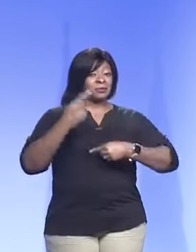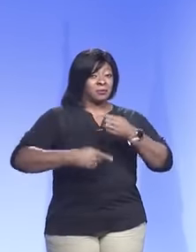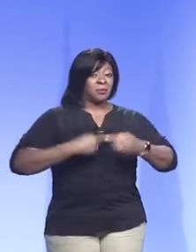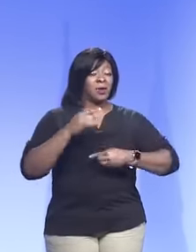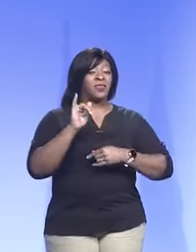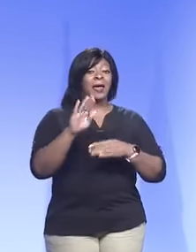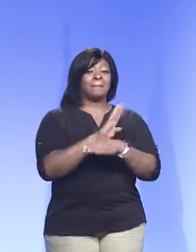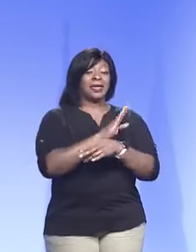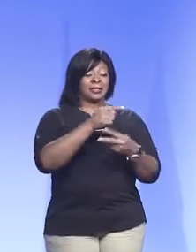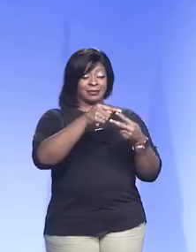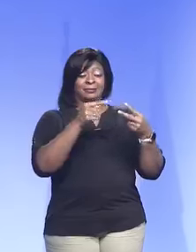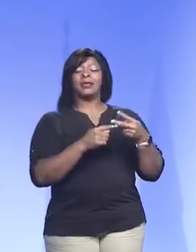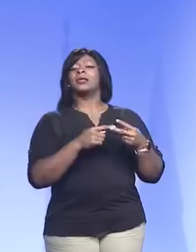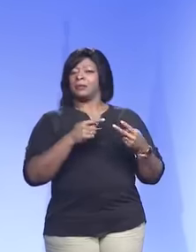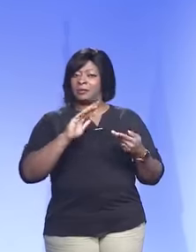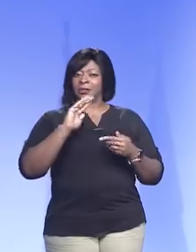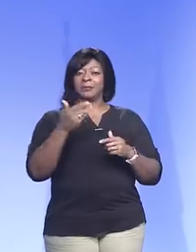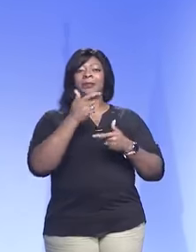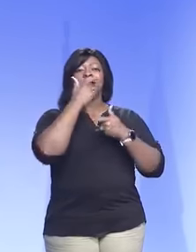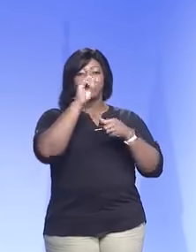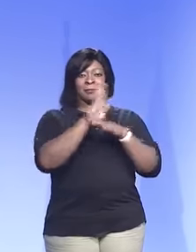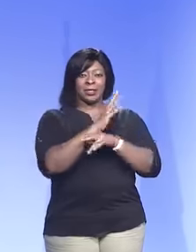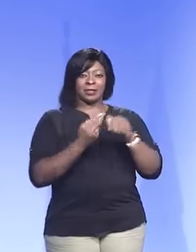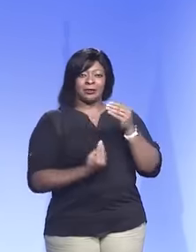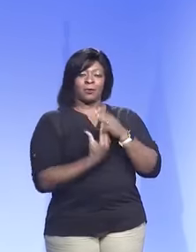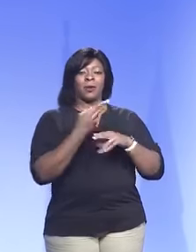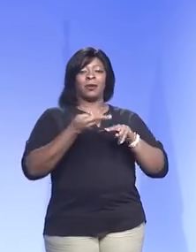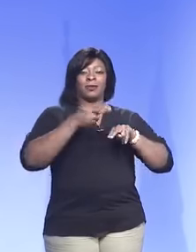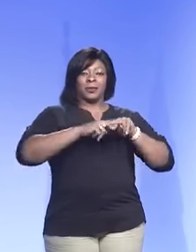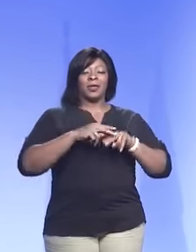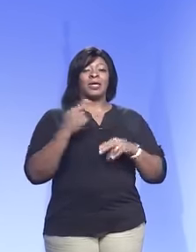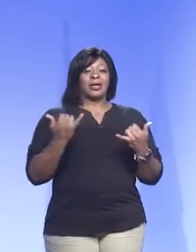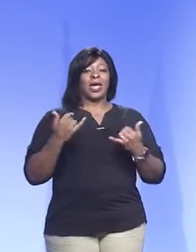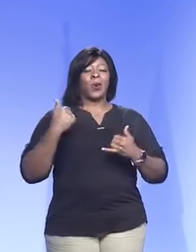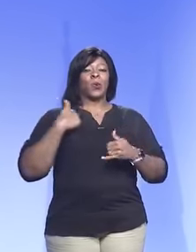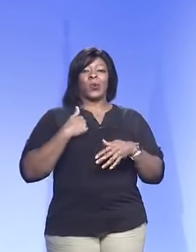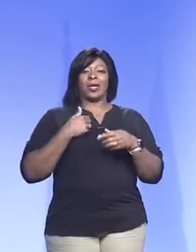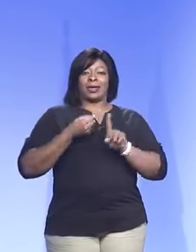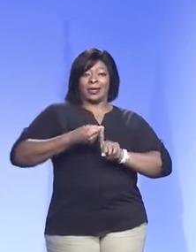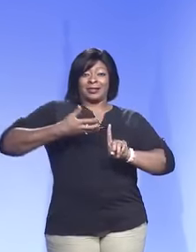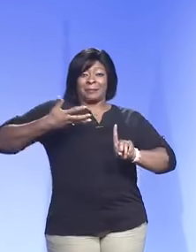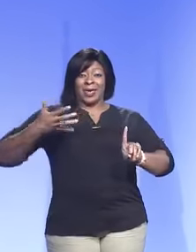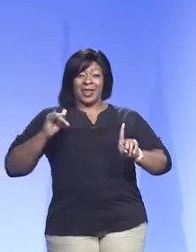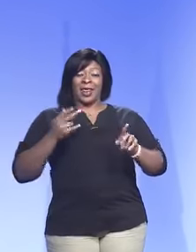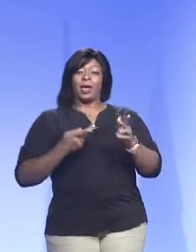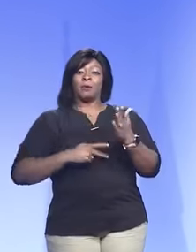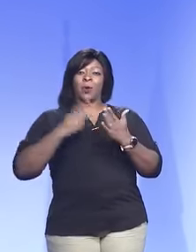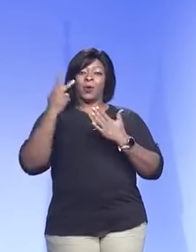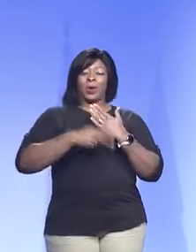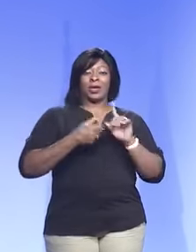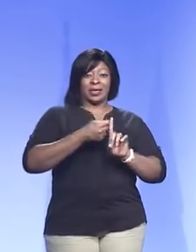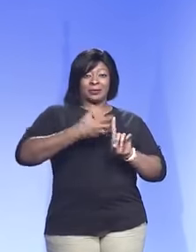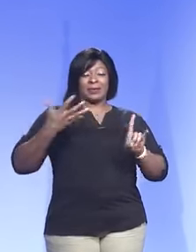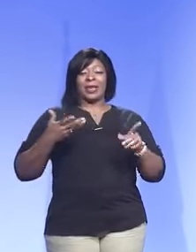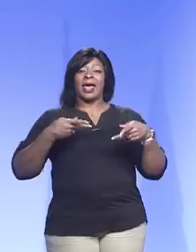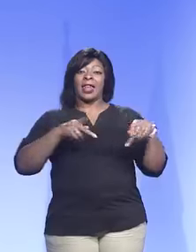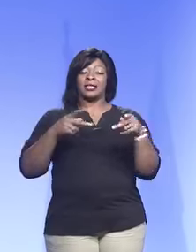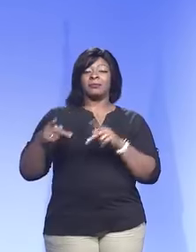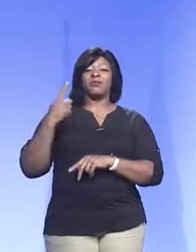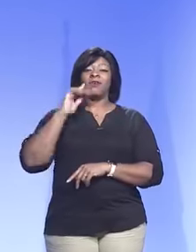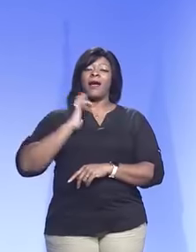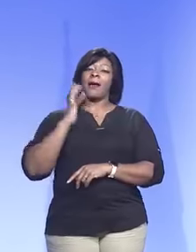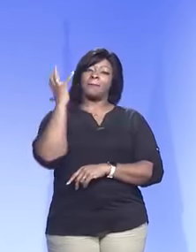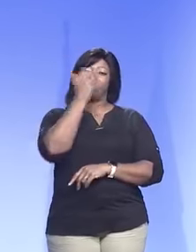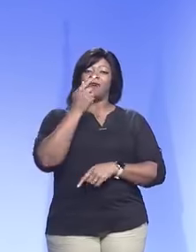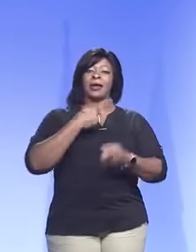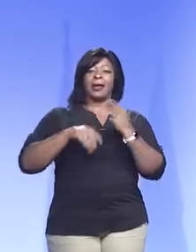great interest in the industry, and so today we have formally expanded the program and expanded eligibility for our